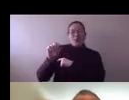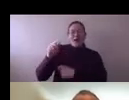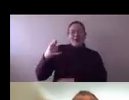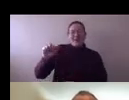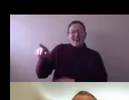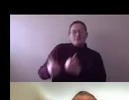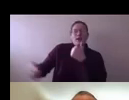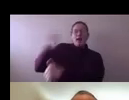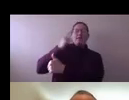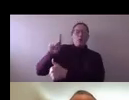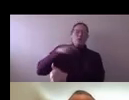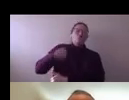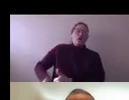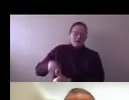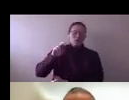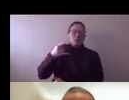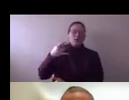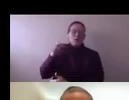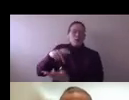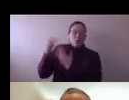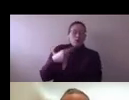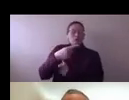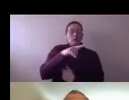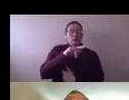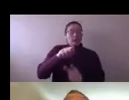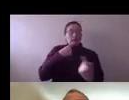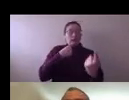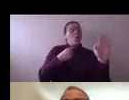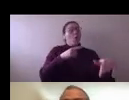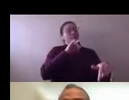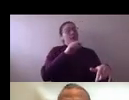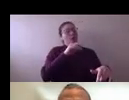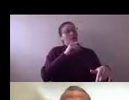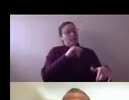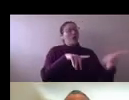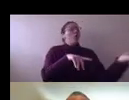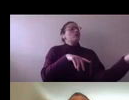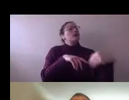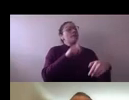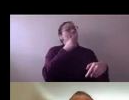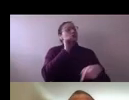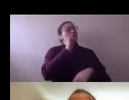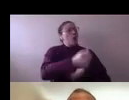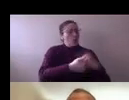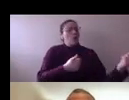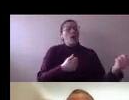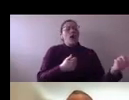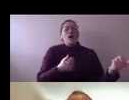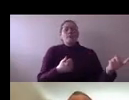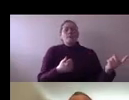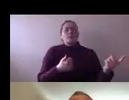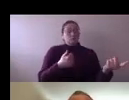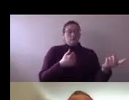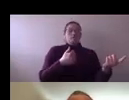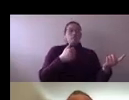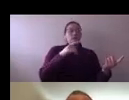project. So Li simply told Panofsky, come to lunch tomorrow, where to Panofsky's surprise,